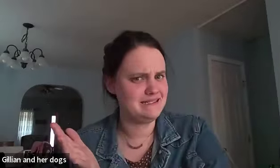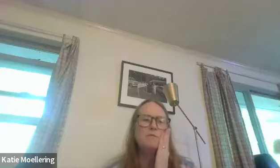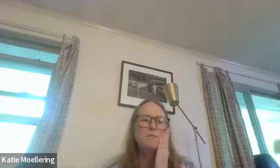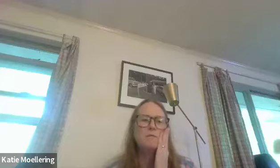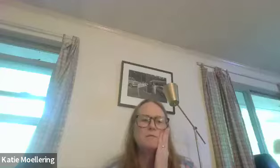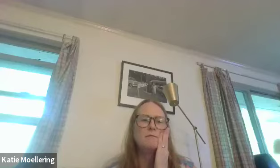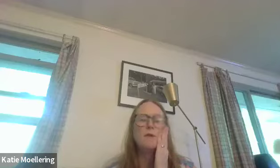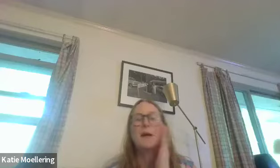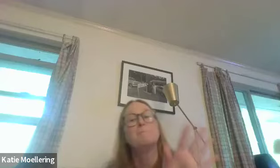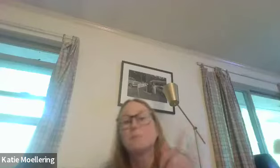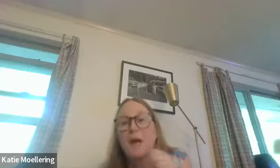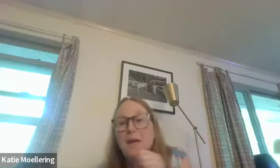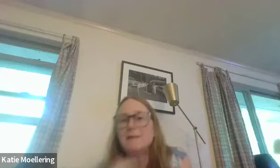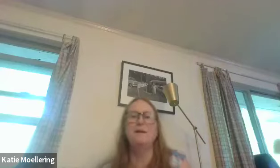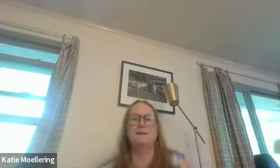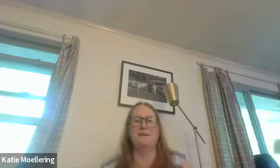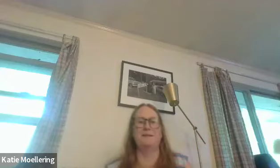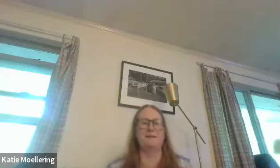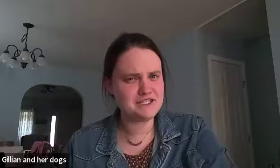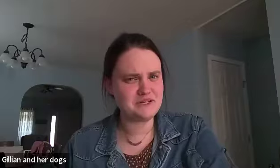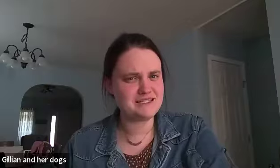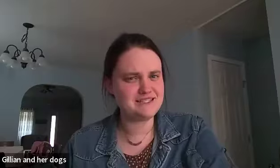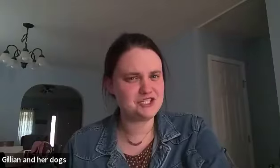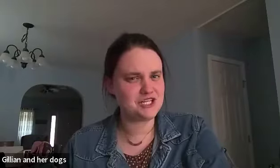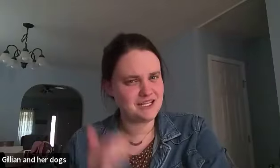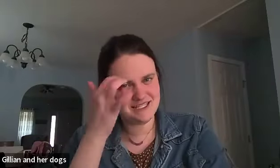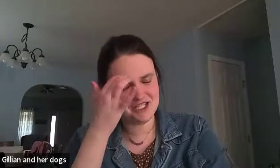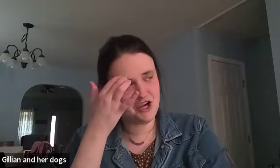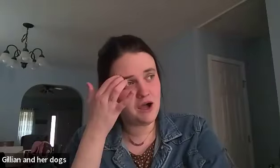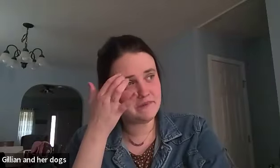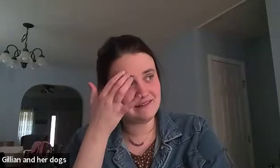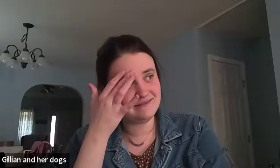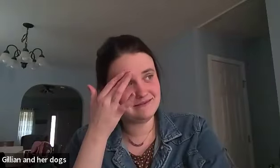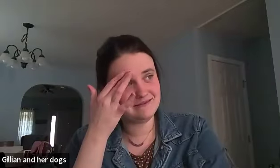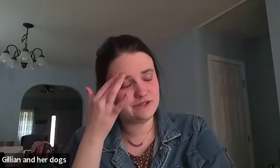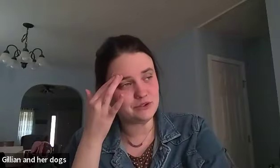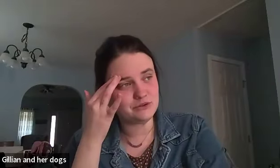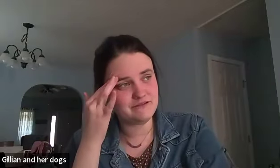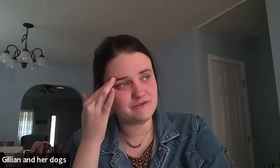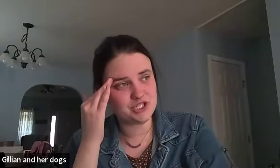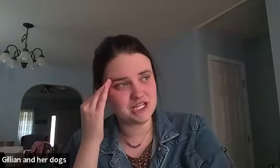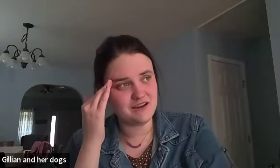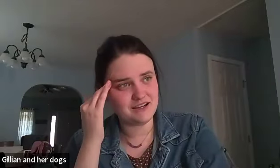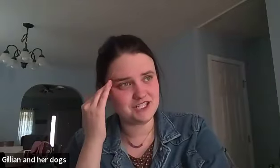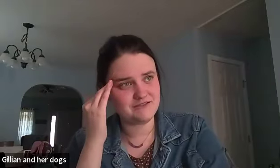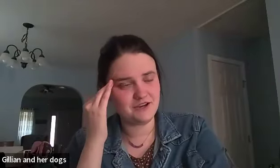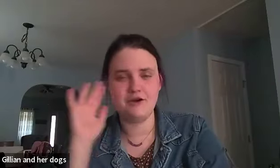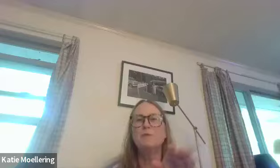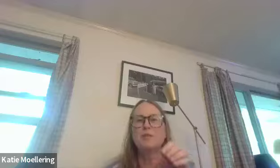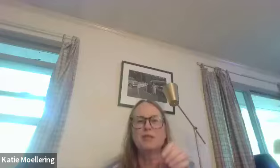didn't. of? Okay. I'm honestly surprised too because chicken is such a common food, even with chicken We nuggets, did chicken fingers. sandwiches, Oh, and